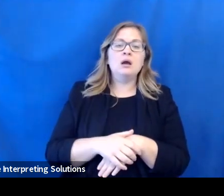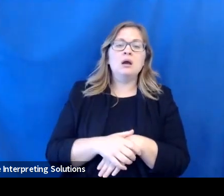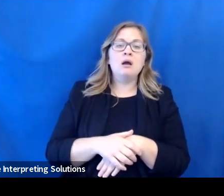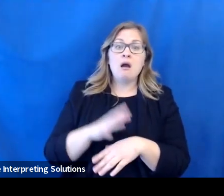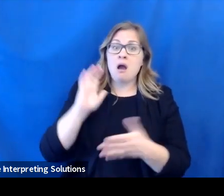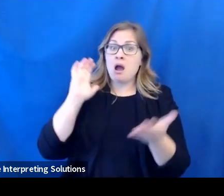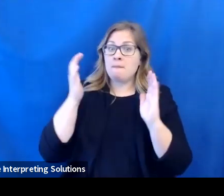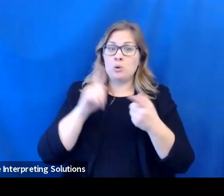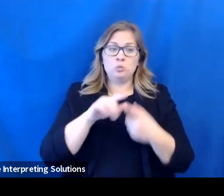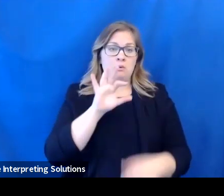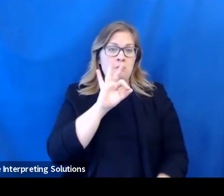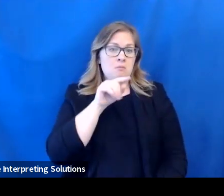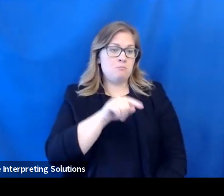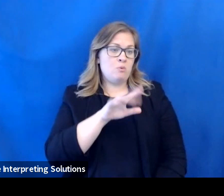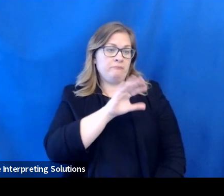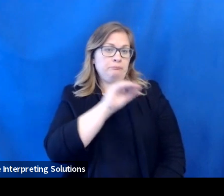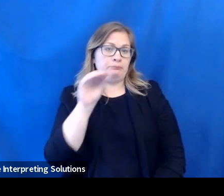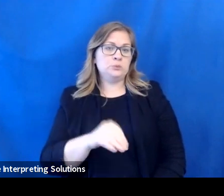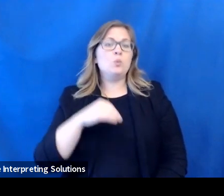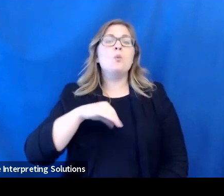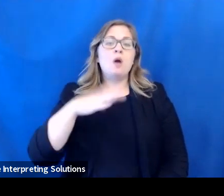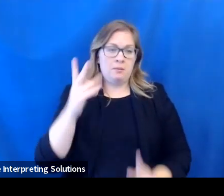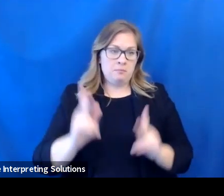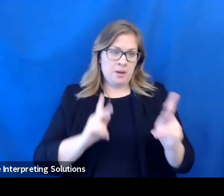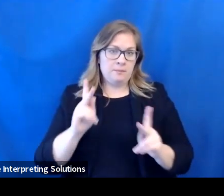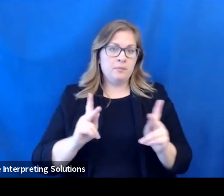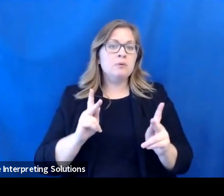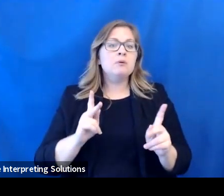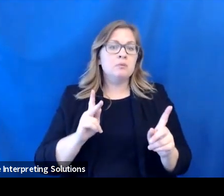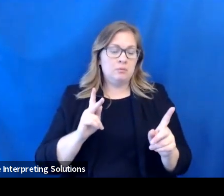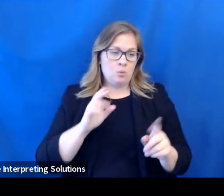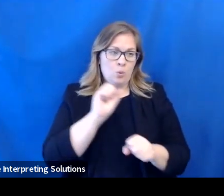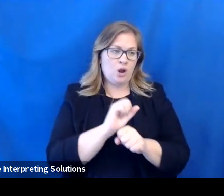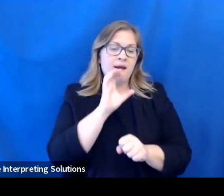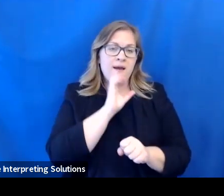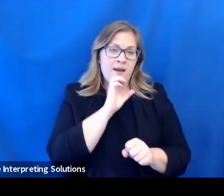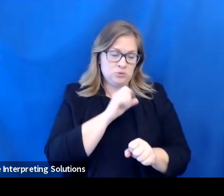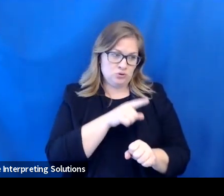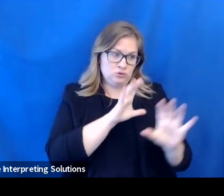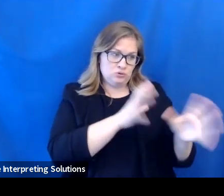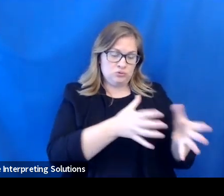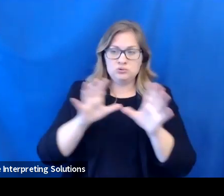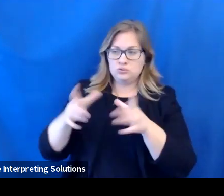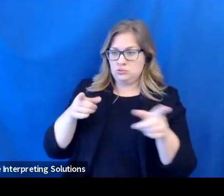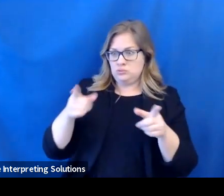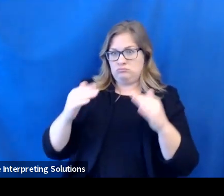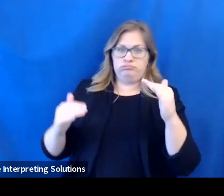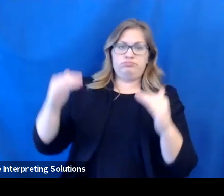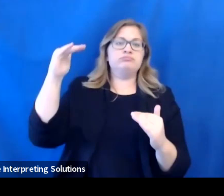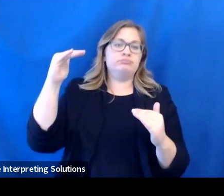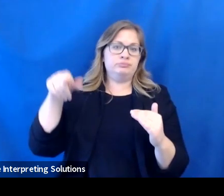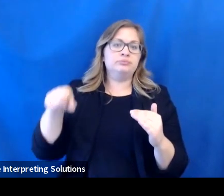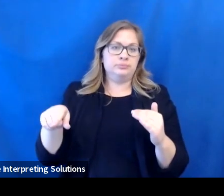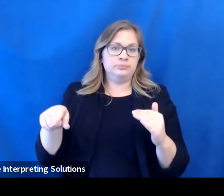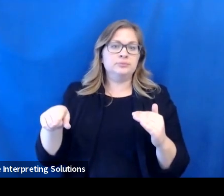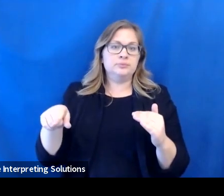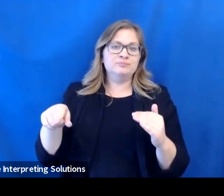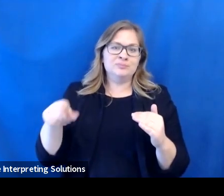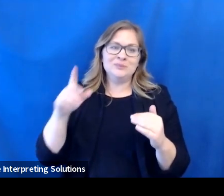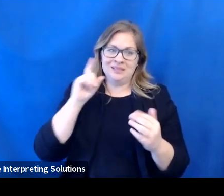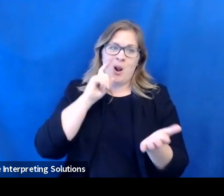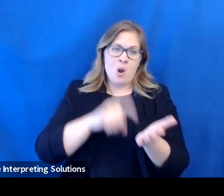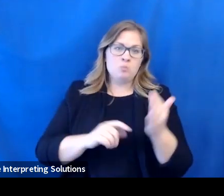the white working age population in the labor force in Minnesota. So those disparities exist in unemployment just as they do in health, as Commissioner Malcolm